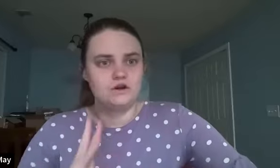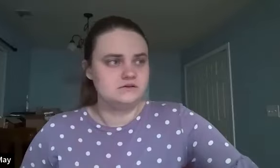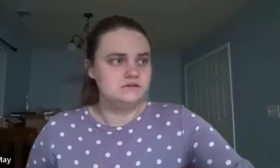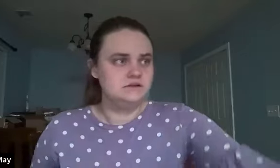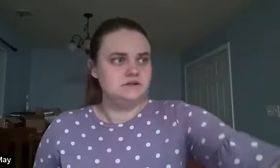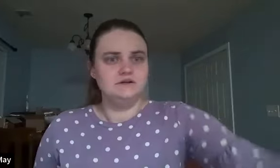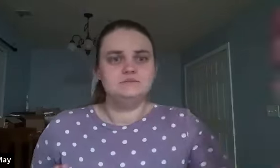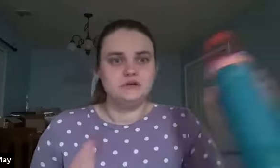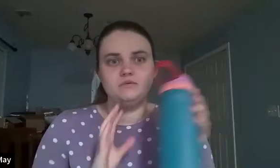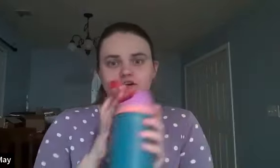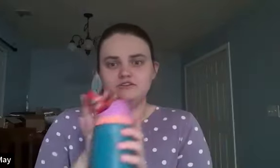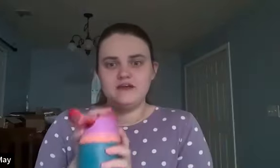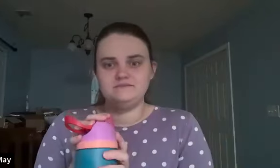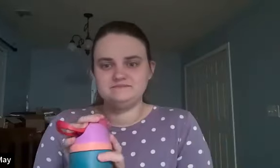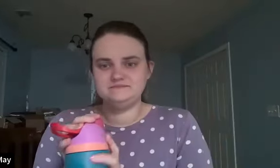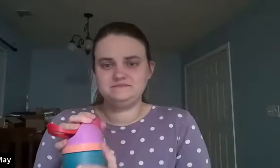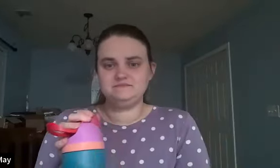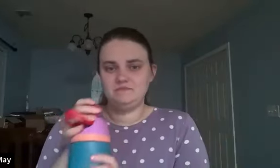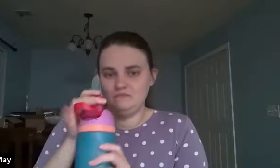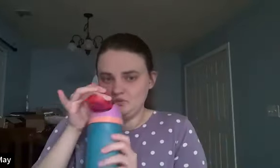water break while y'all do that.